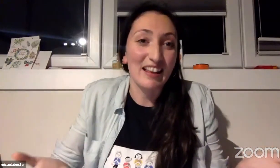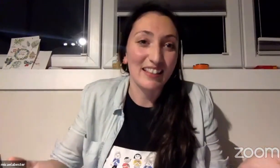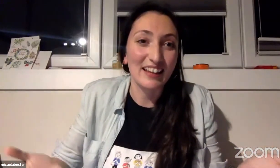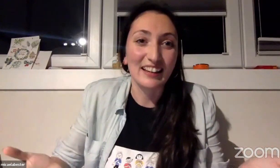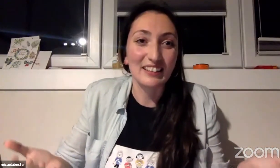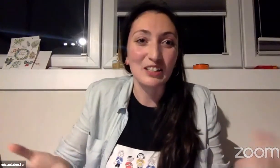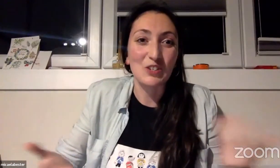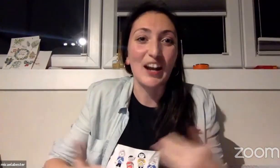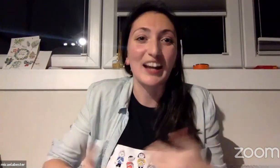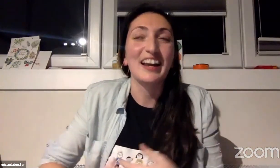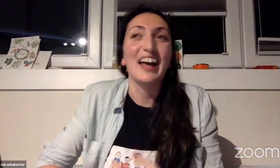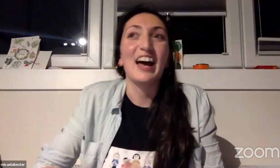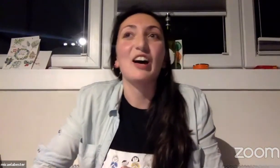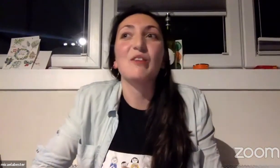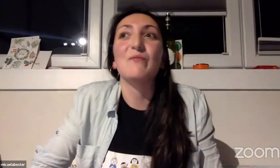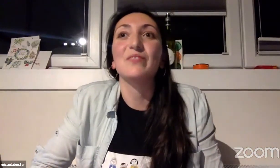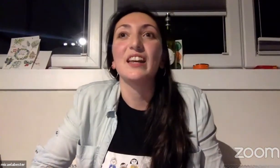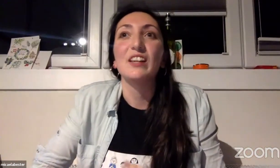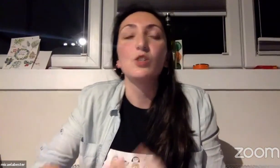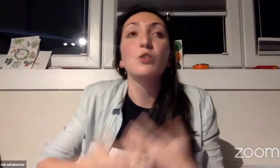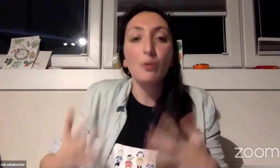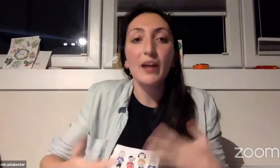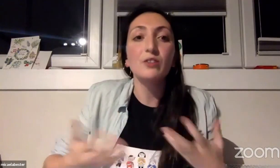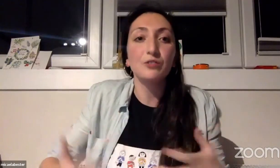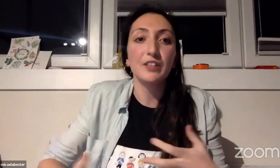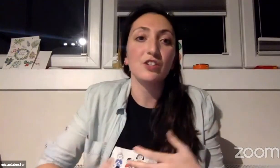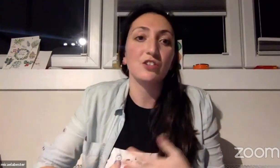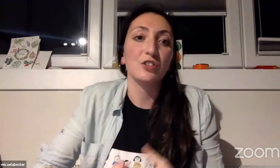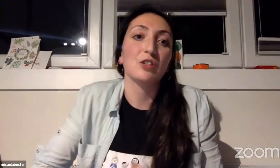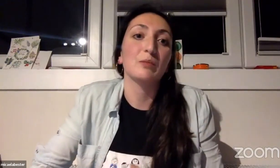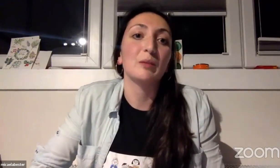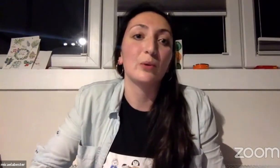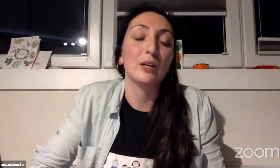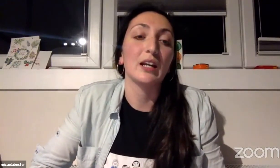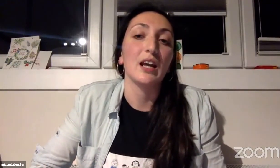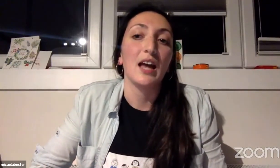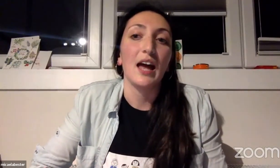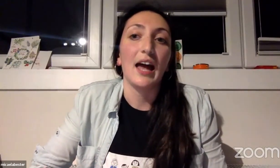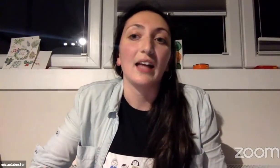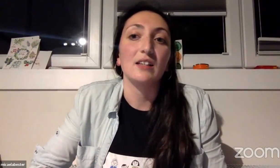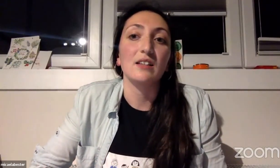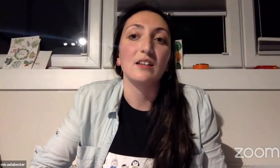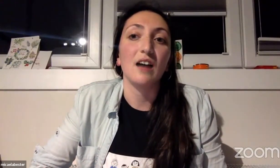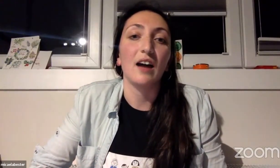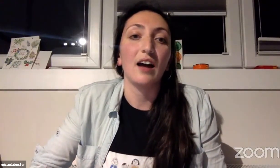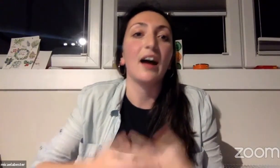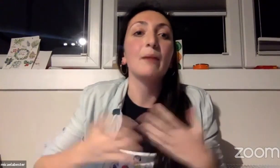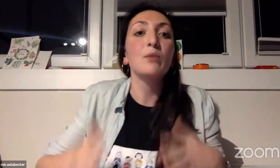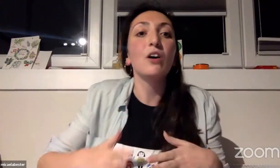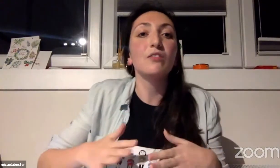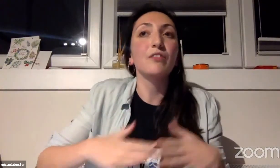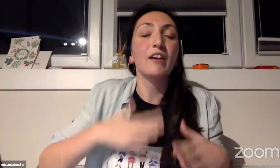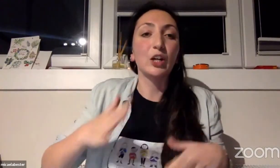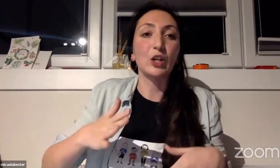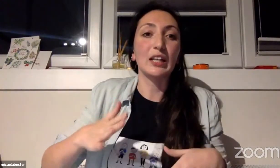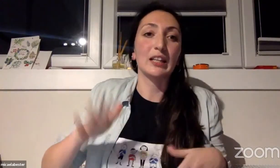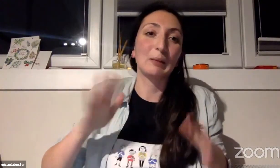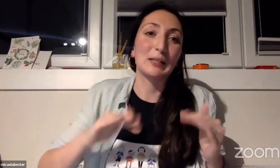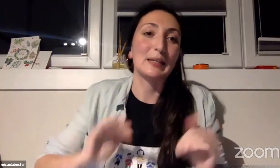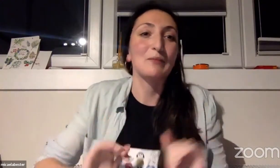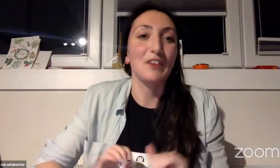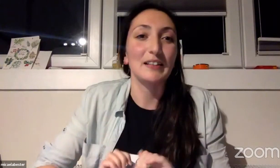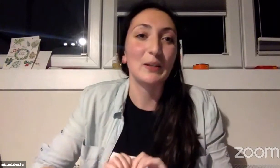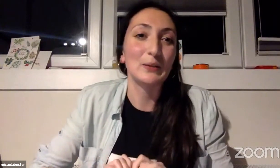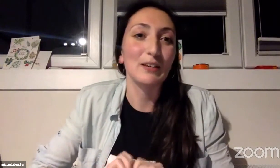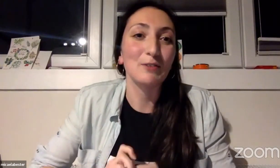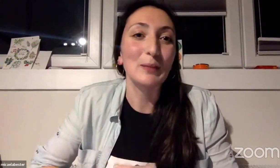do with anything in English, right? So non-manual features are extremely important, and I'm not very good at them